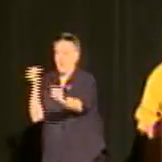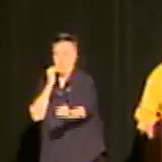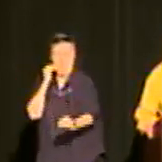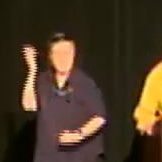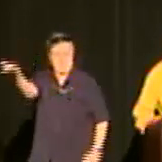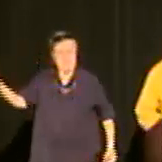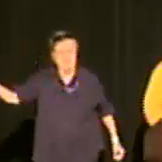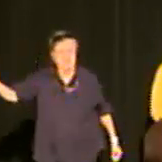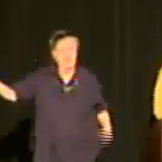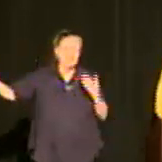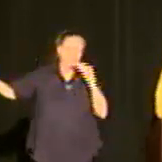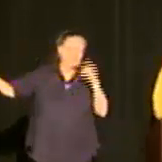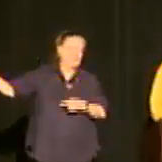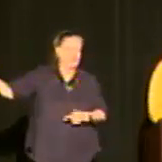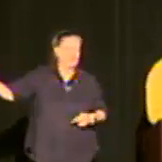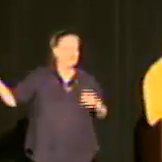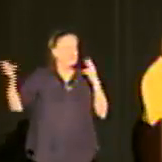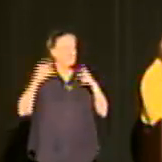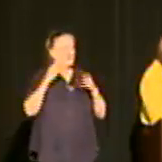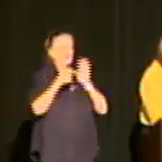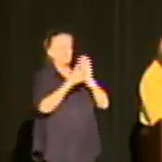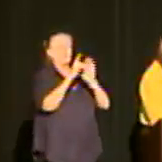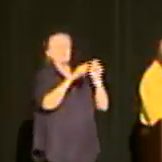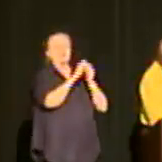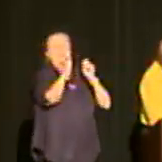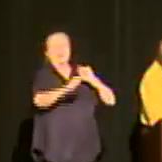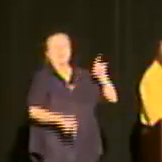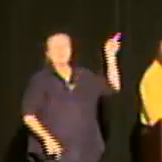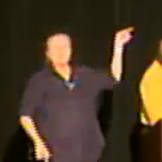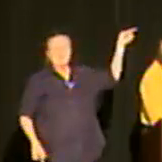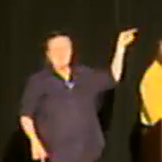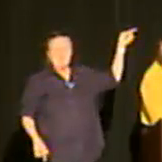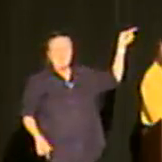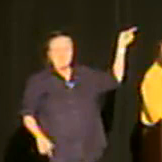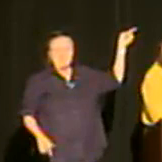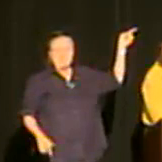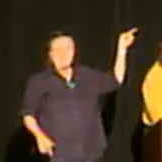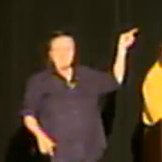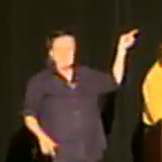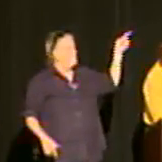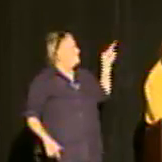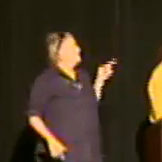So it was a very good day. Let me see if I can point out exactly what happened.